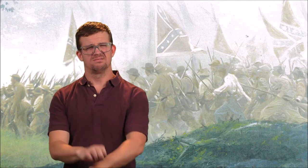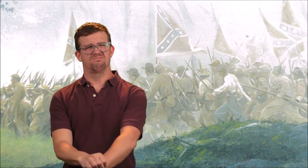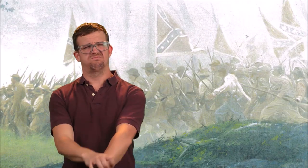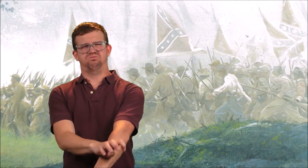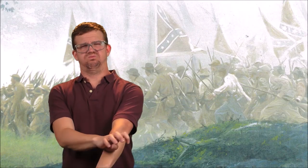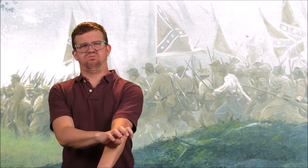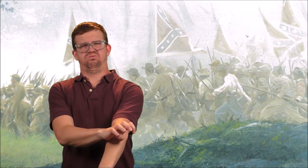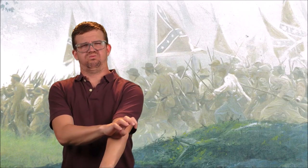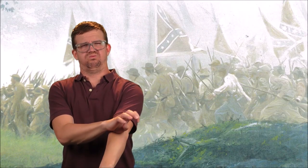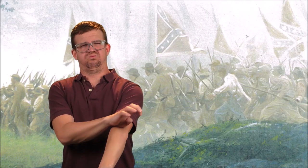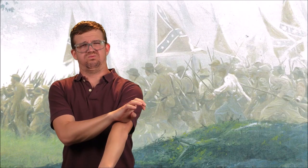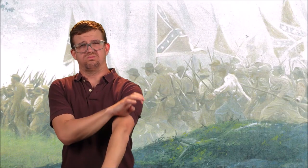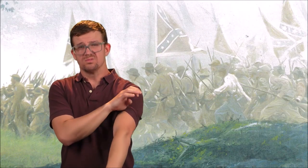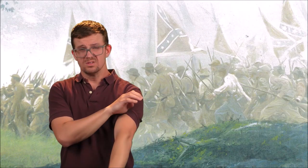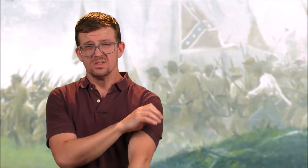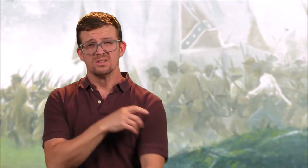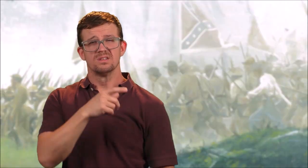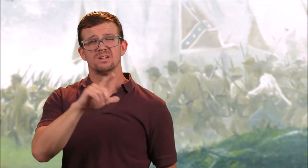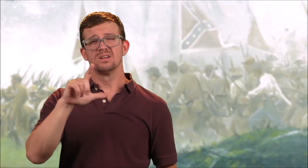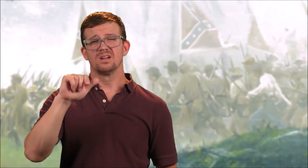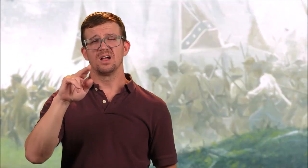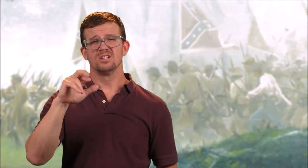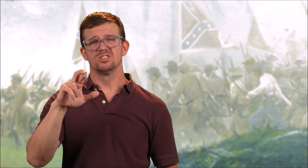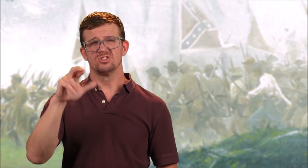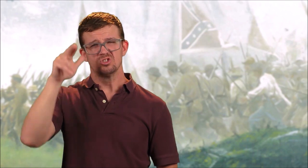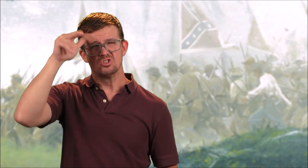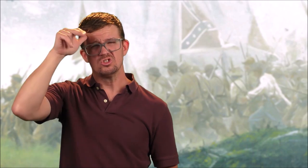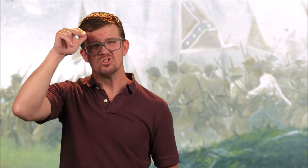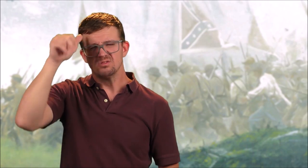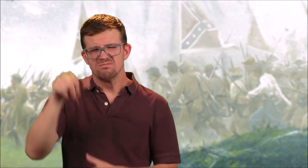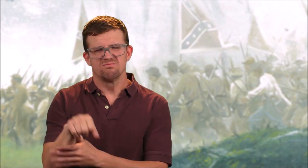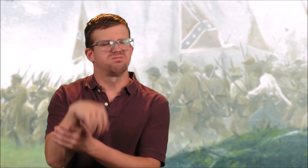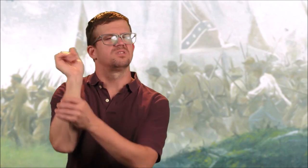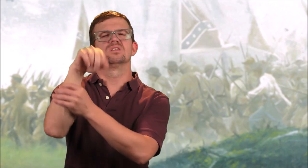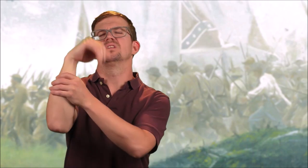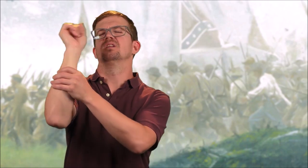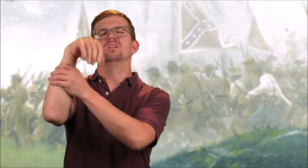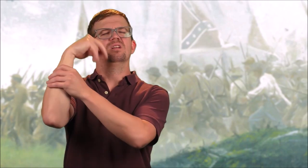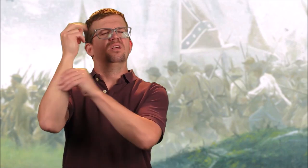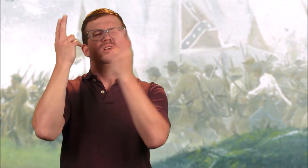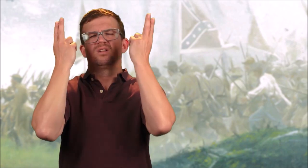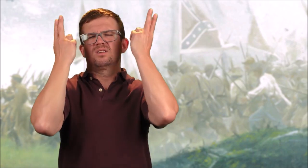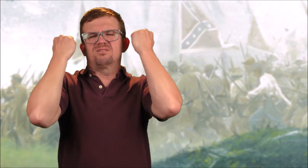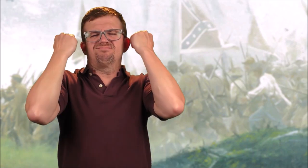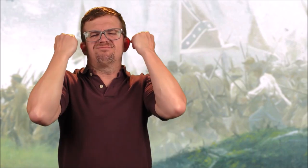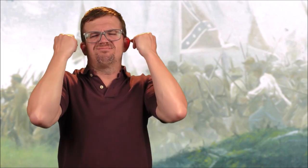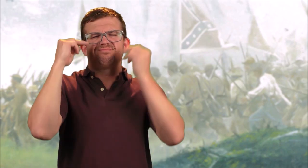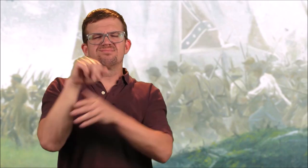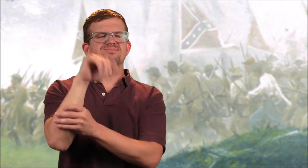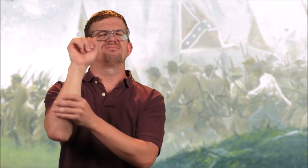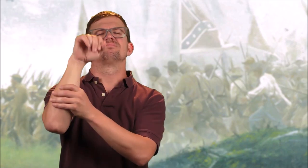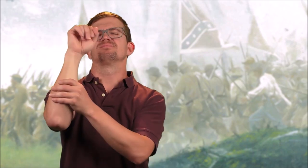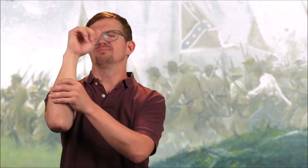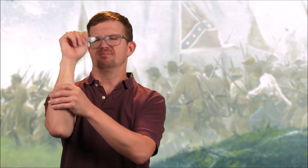Chills shot up Gabe's spine. Lancer's head jerked violently, his ears